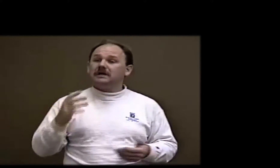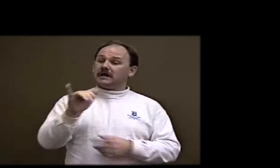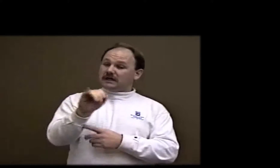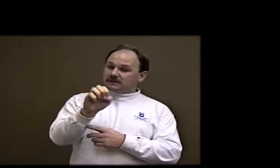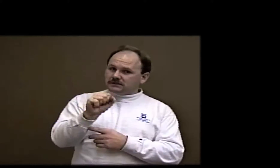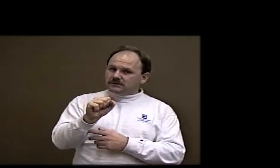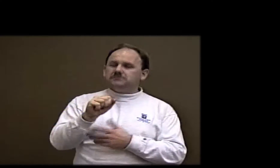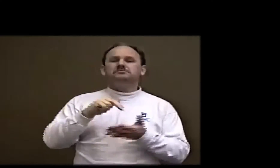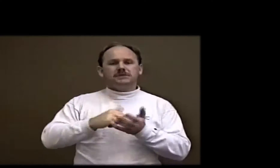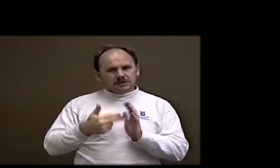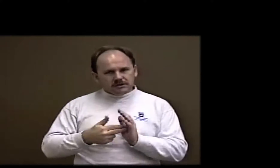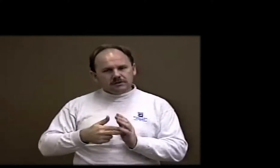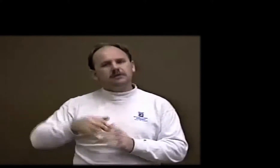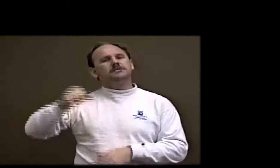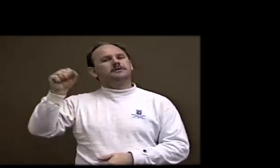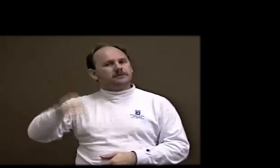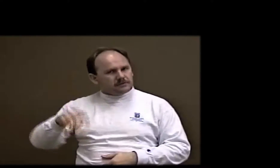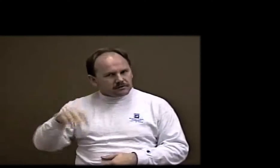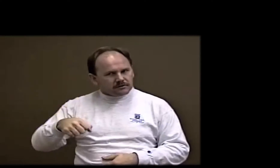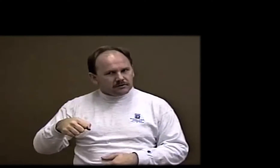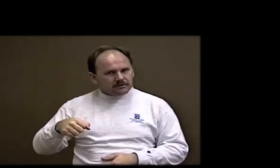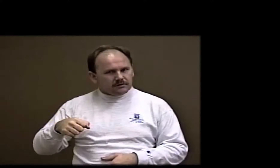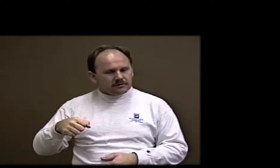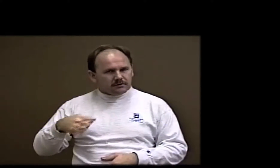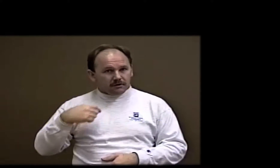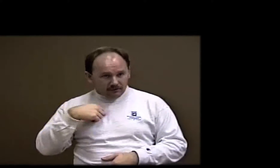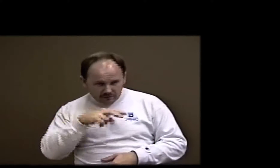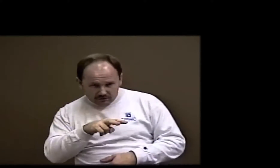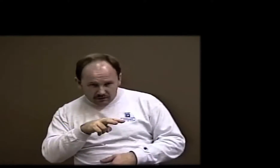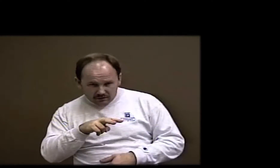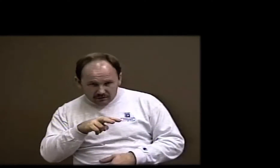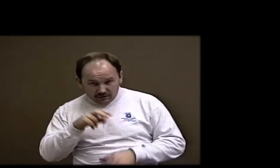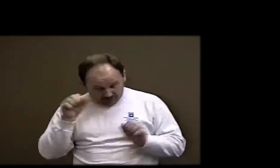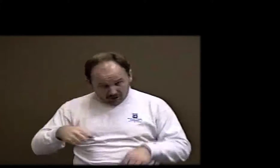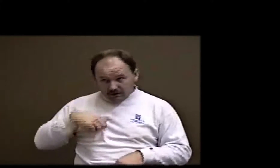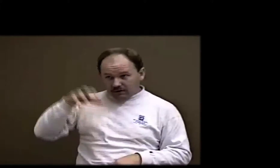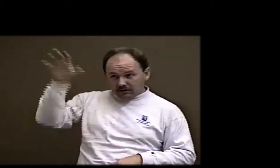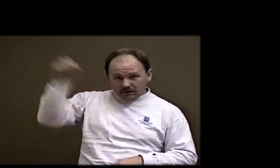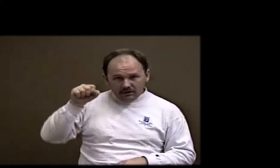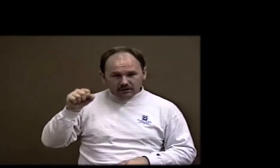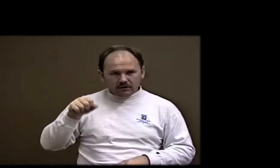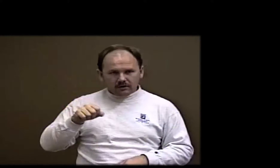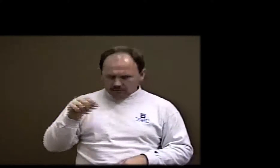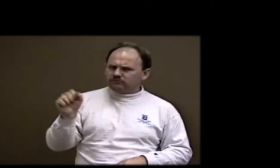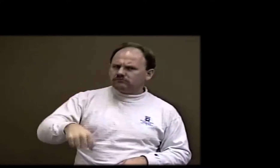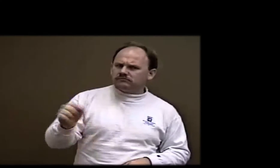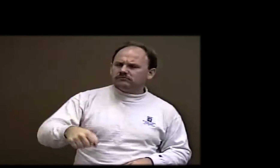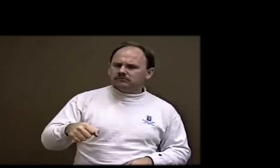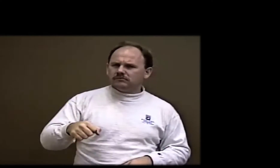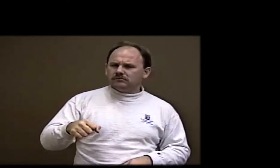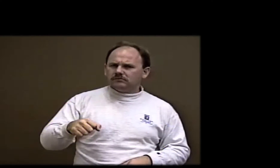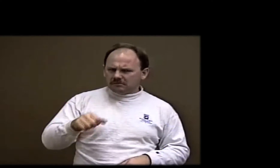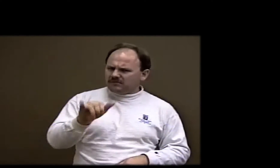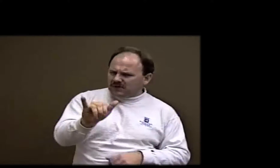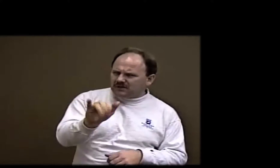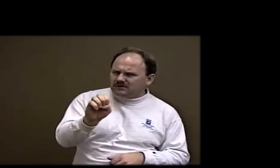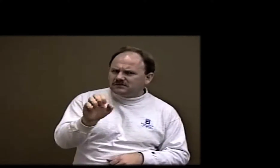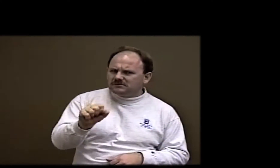asked if Y-E-S meant yes, and she said yes.